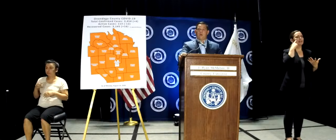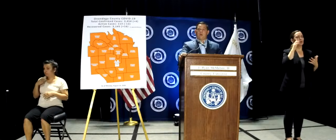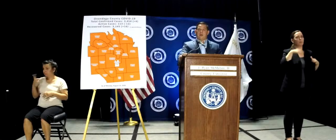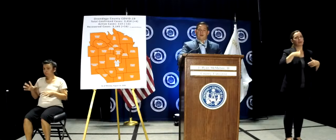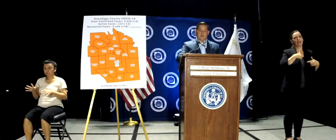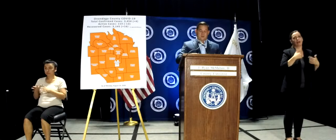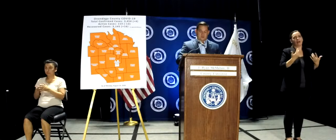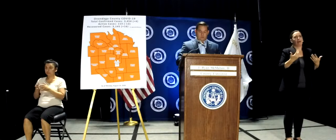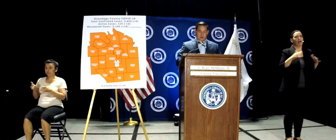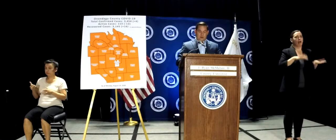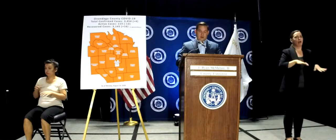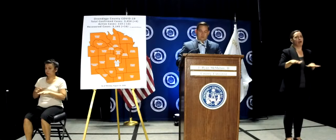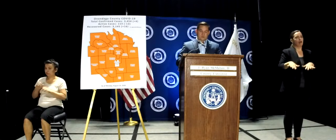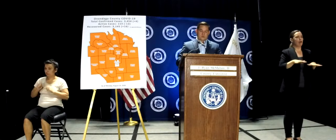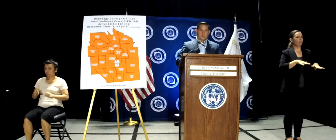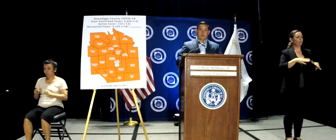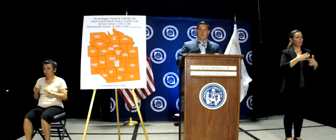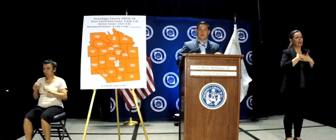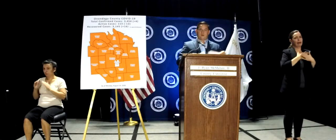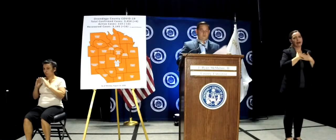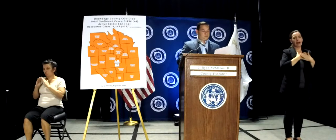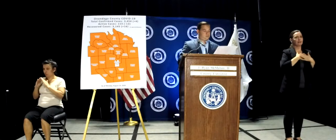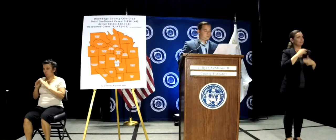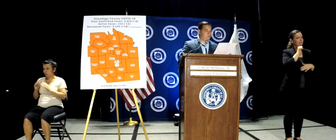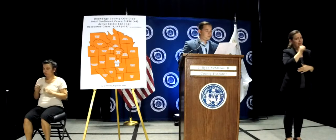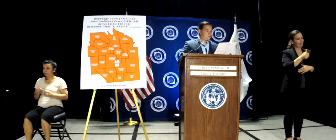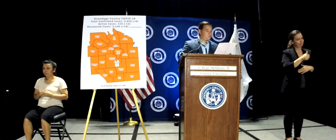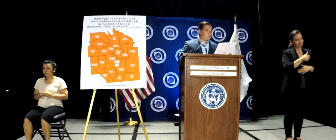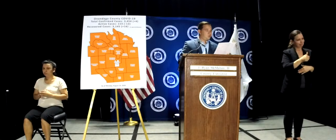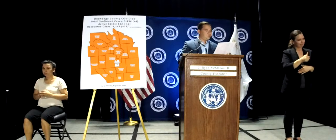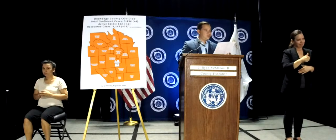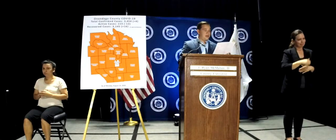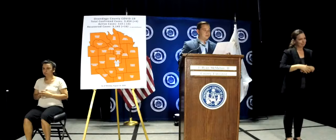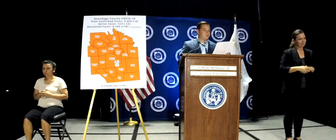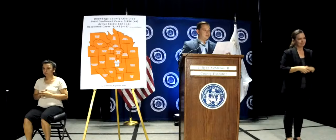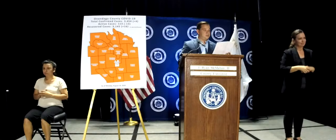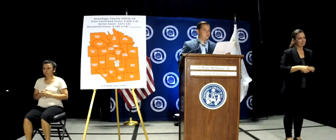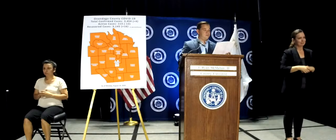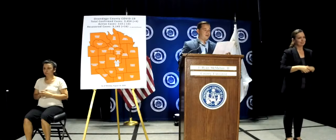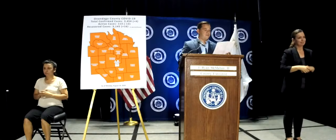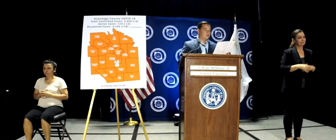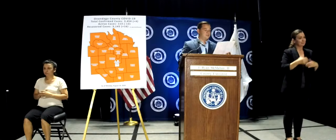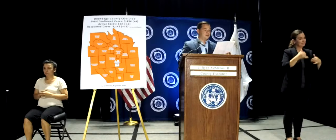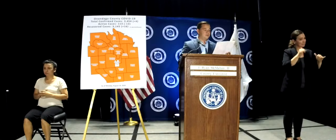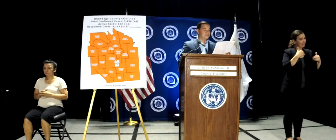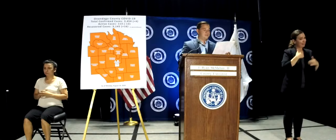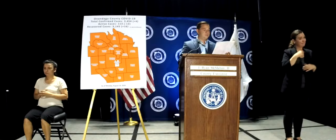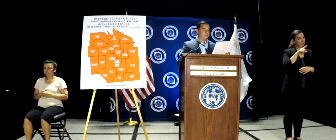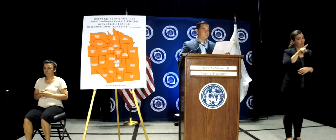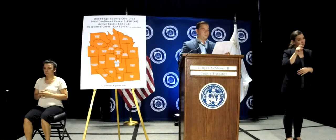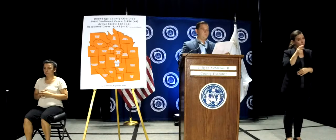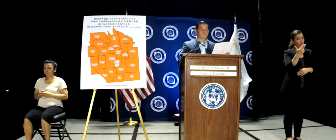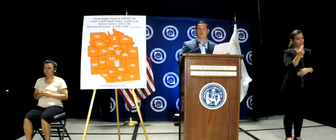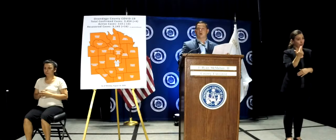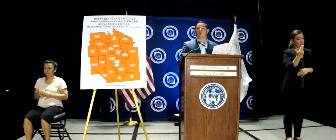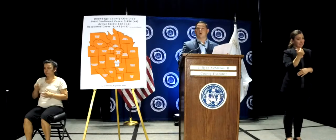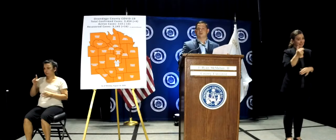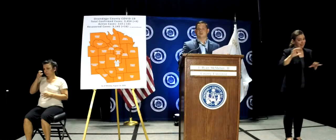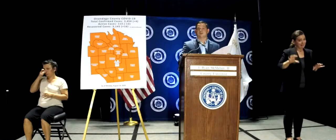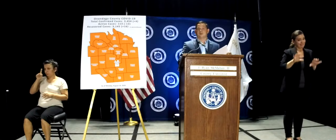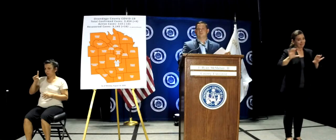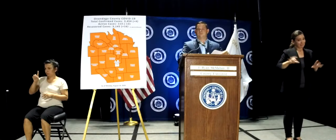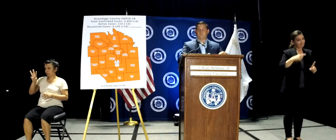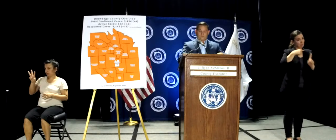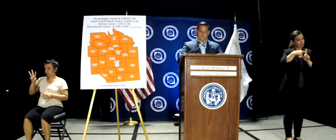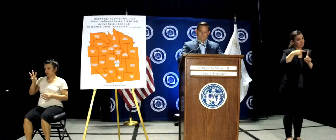normal. And right now, still, we have 113 active cases. We have 577 people who are in